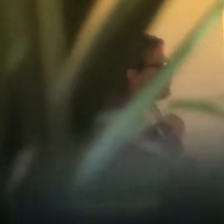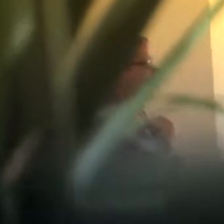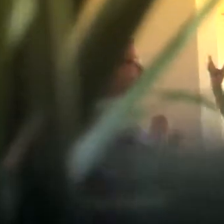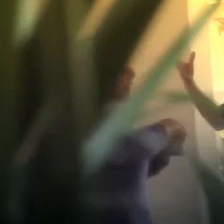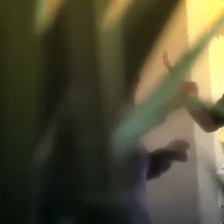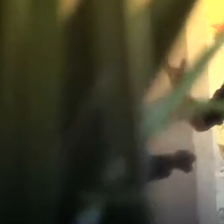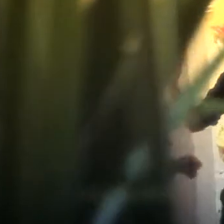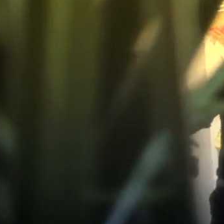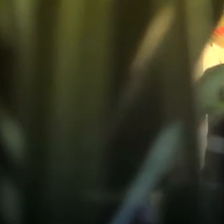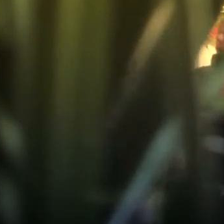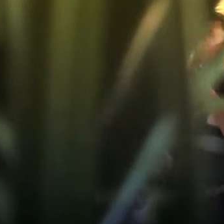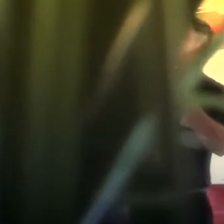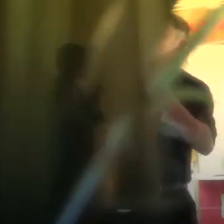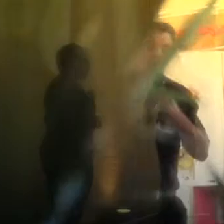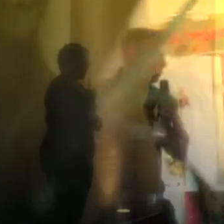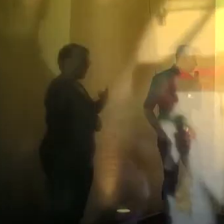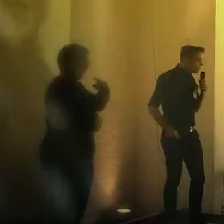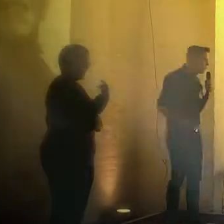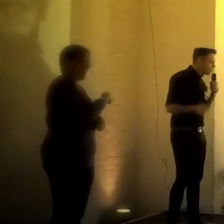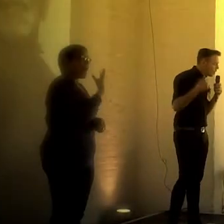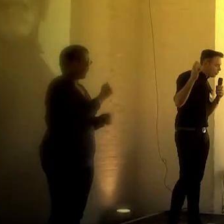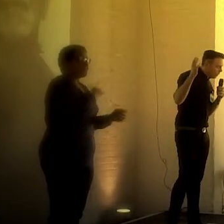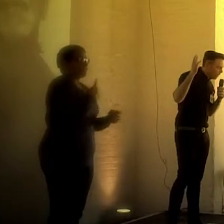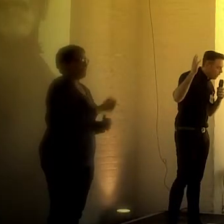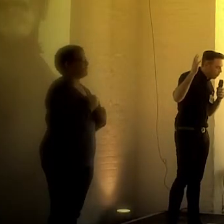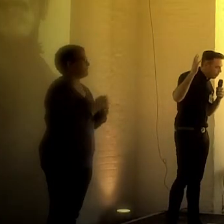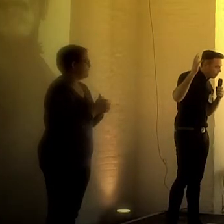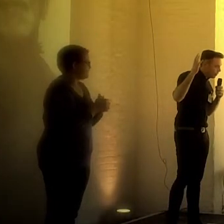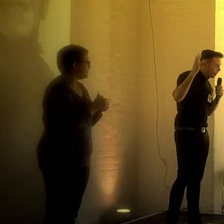reason why I want him to be part of things. So